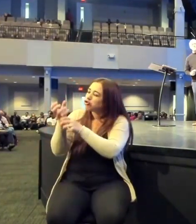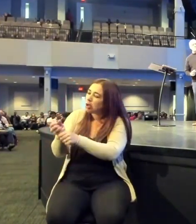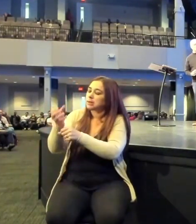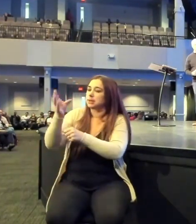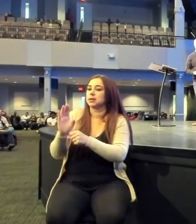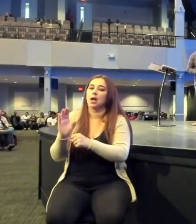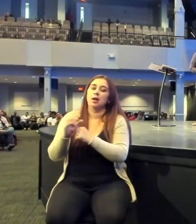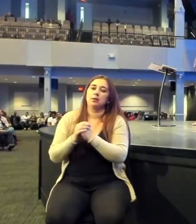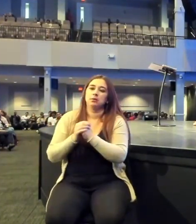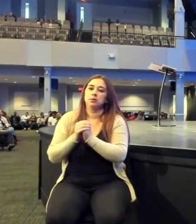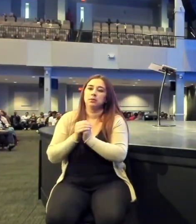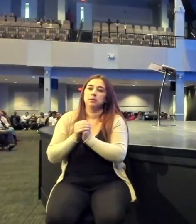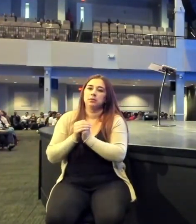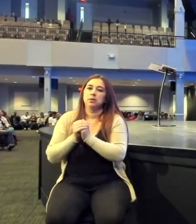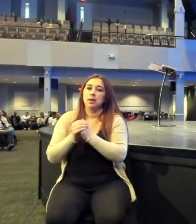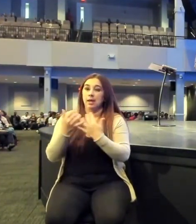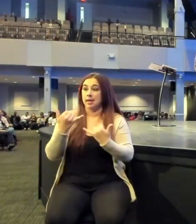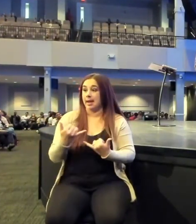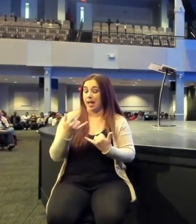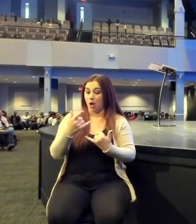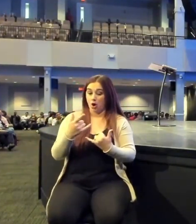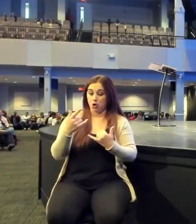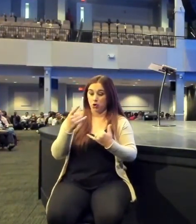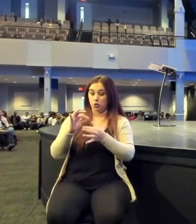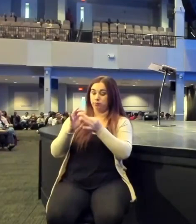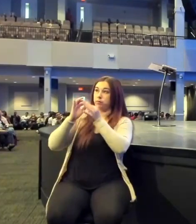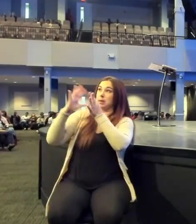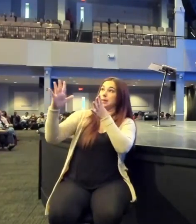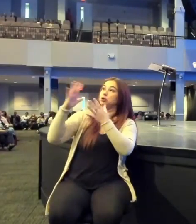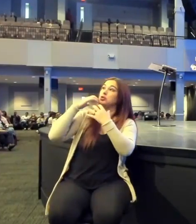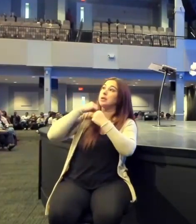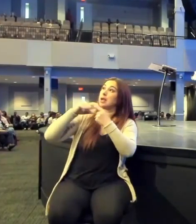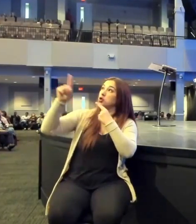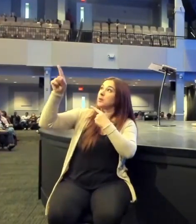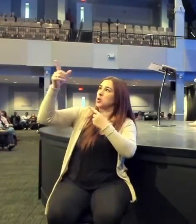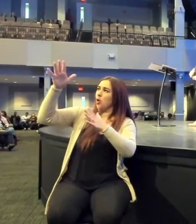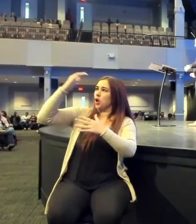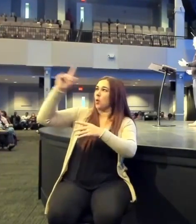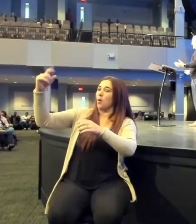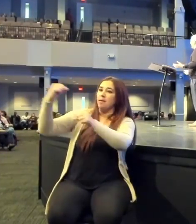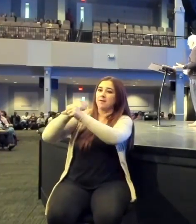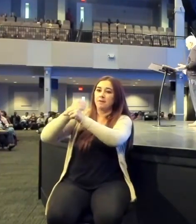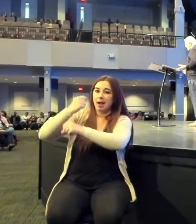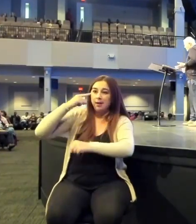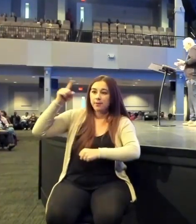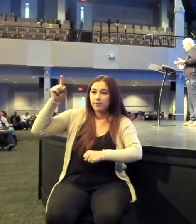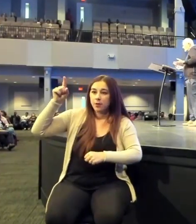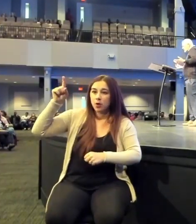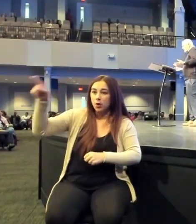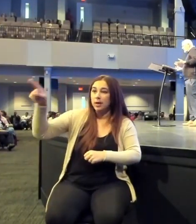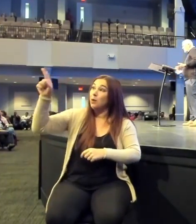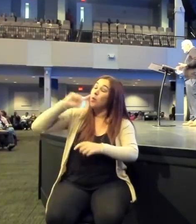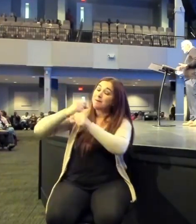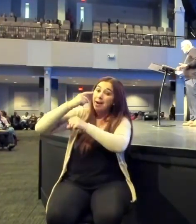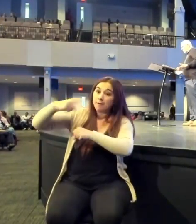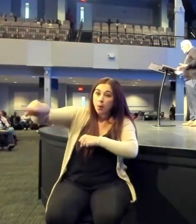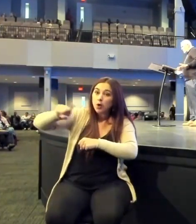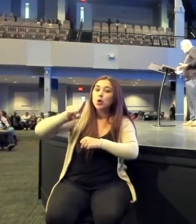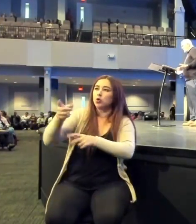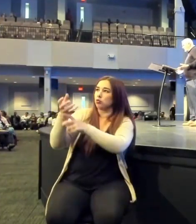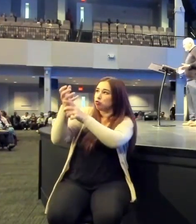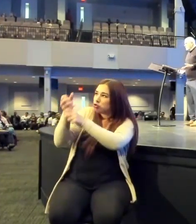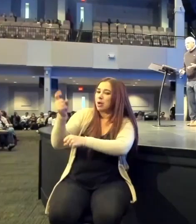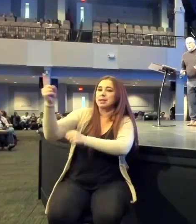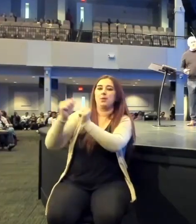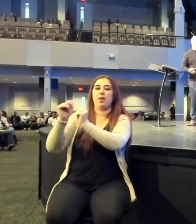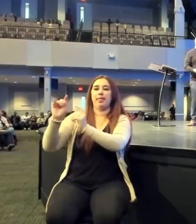Trust Him. Now that you've cast it over on Him, knowing you'll fight the battle for you, prayed about it, then you trust Him